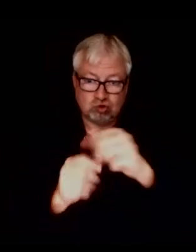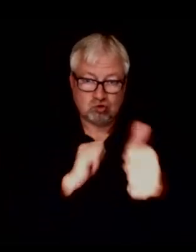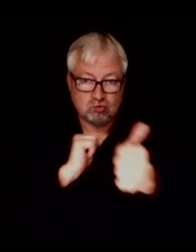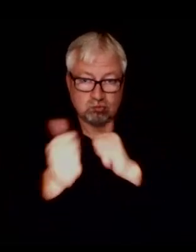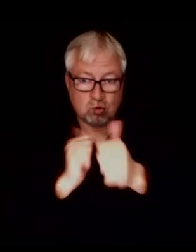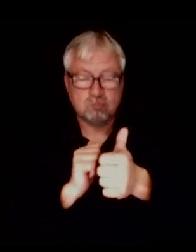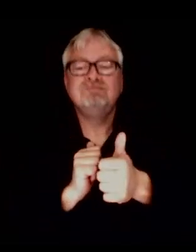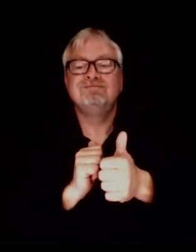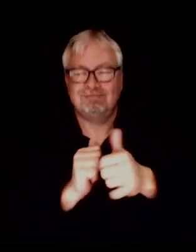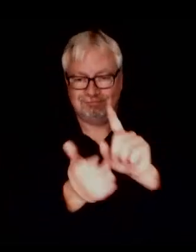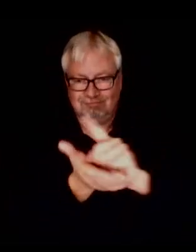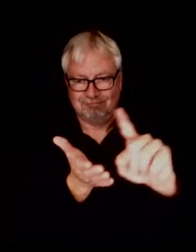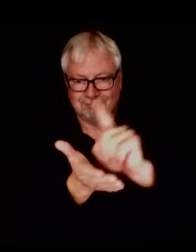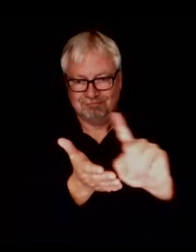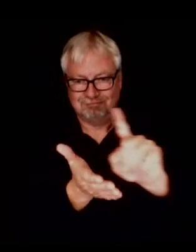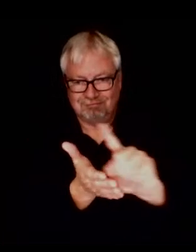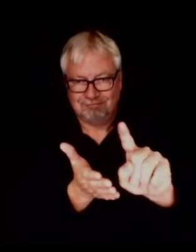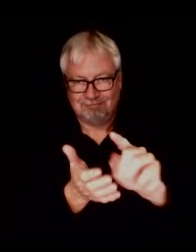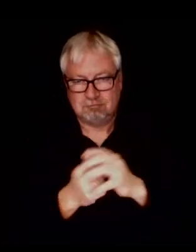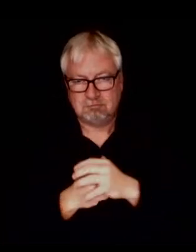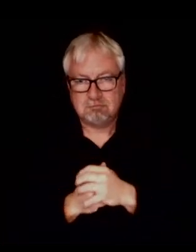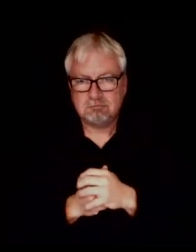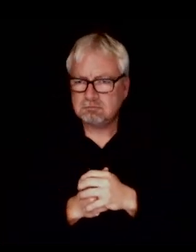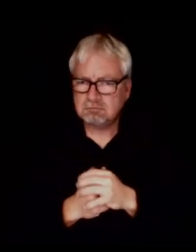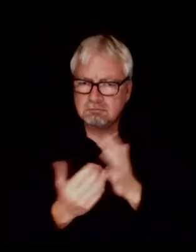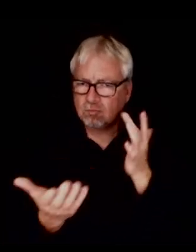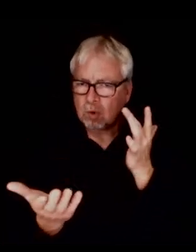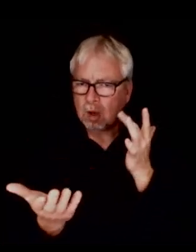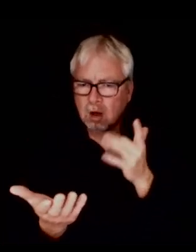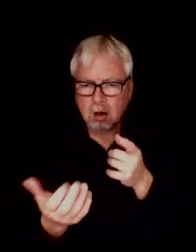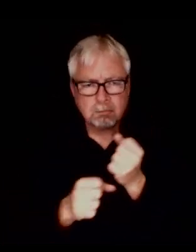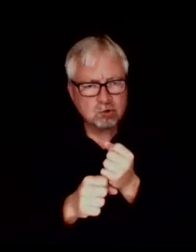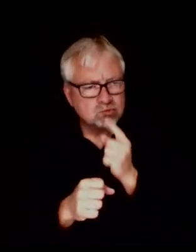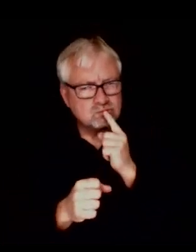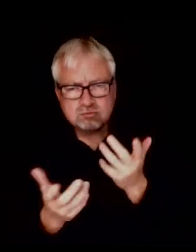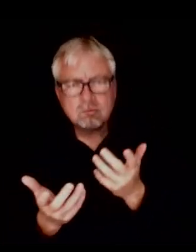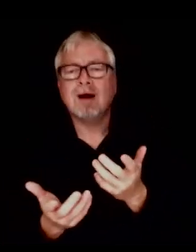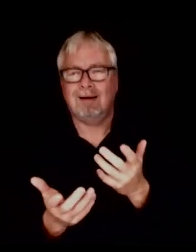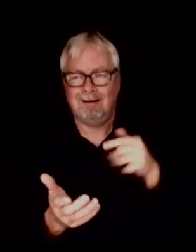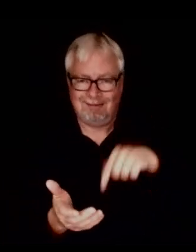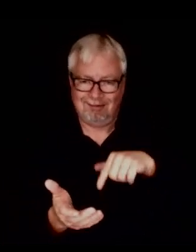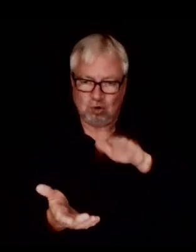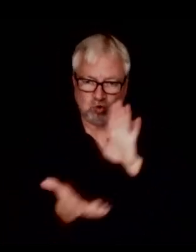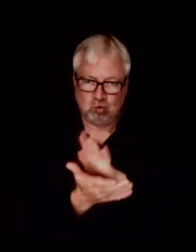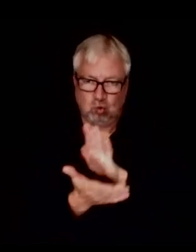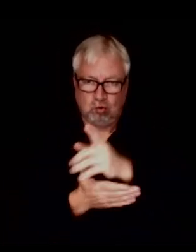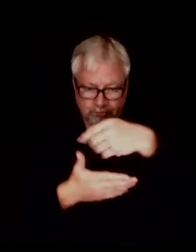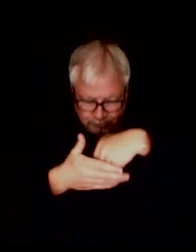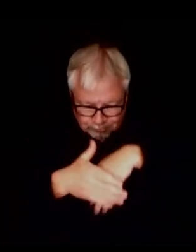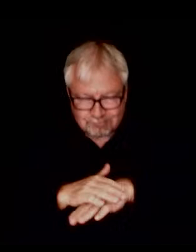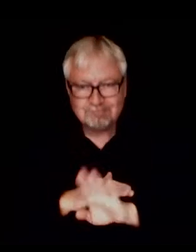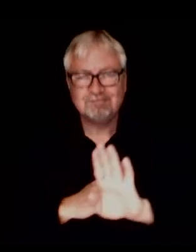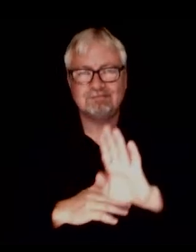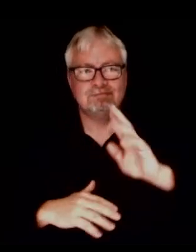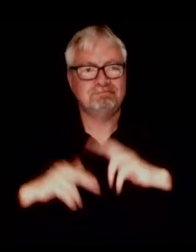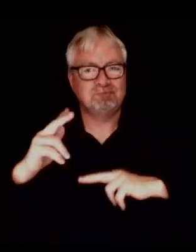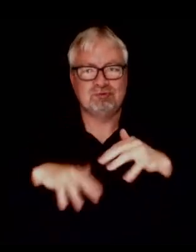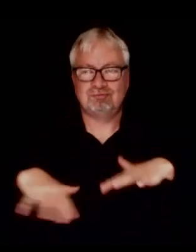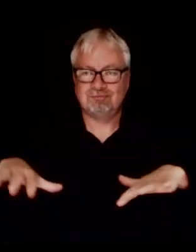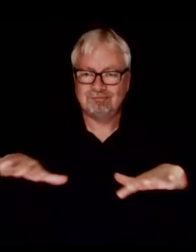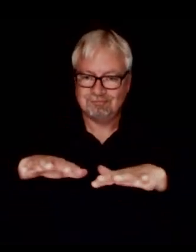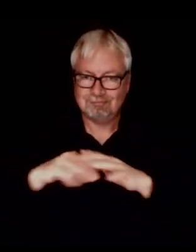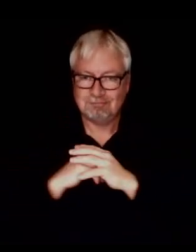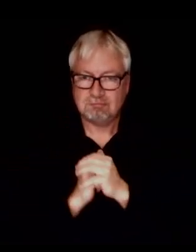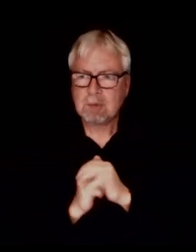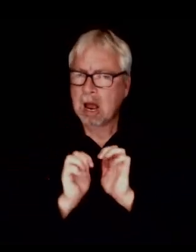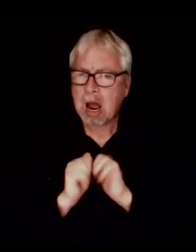more accessible to our students in their schools. So in order to increase that access, these are some of the things that we are strongly suggesting that schools